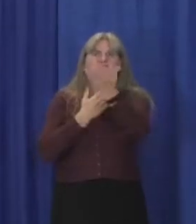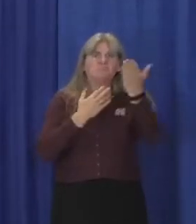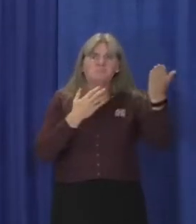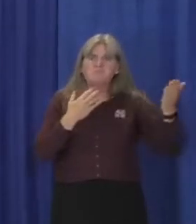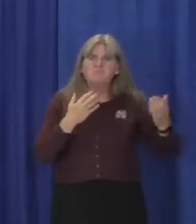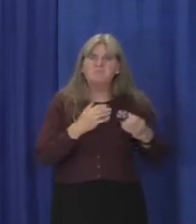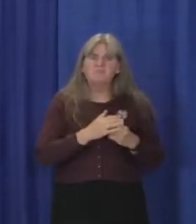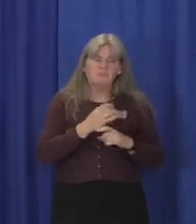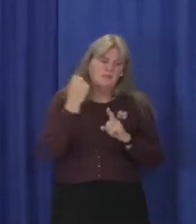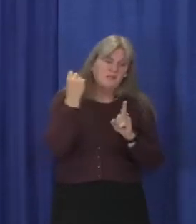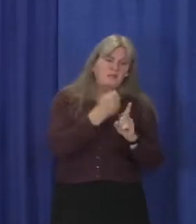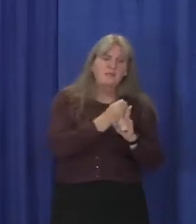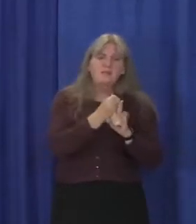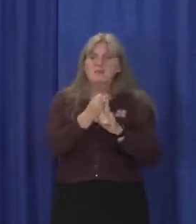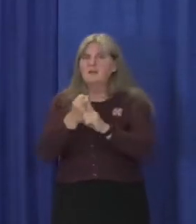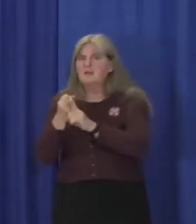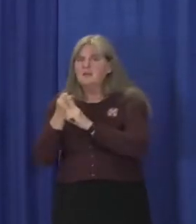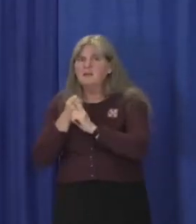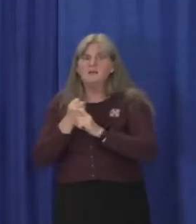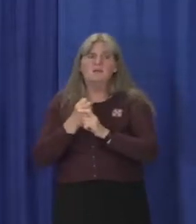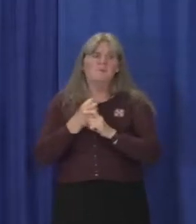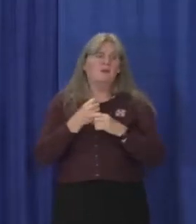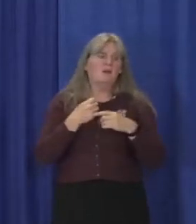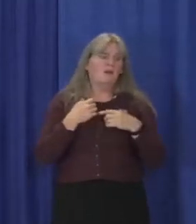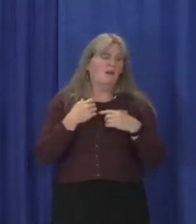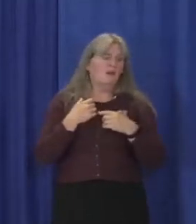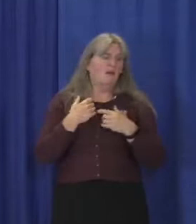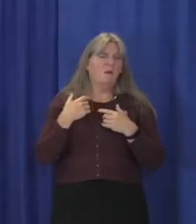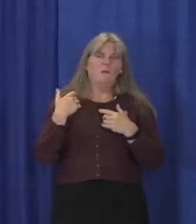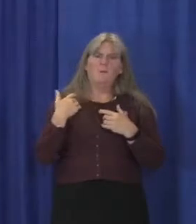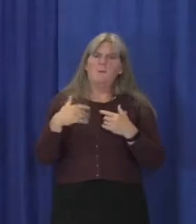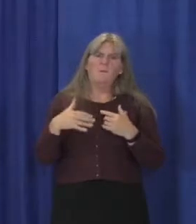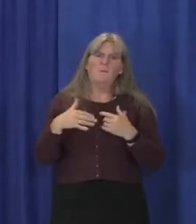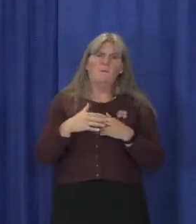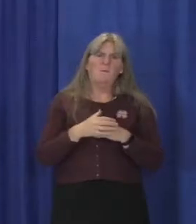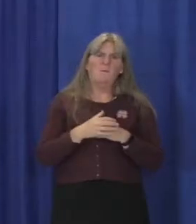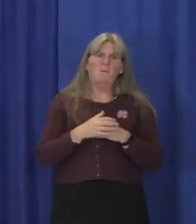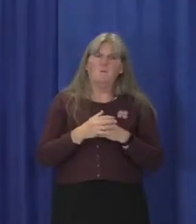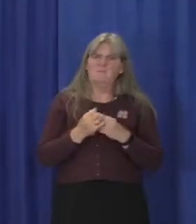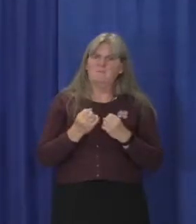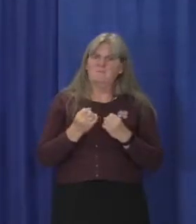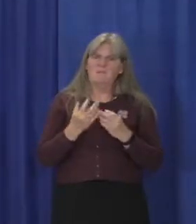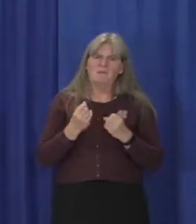individuals, the health effect of individuals is something that every